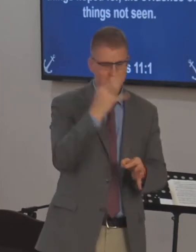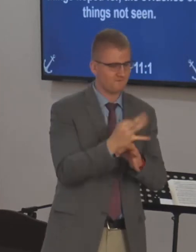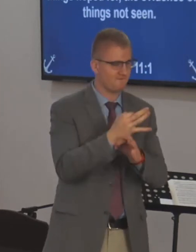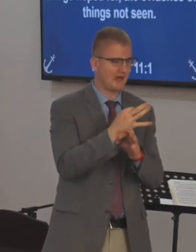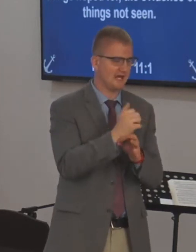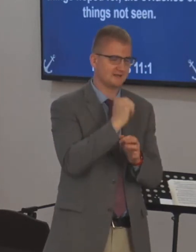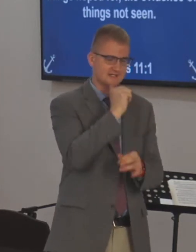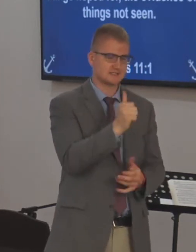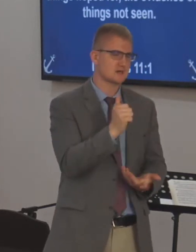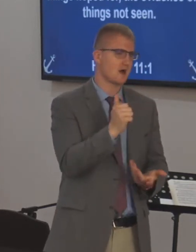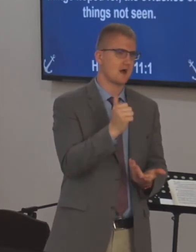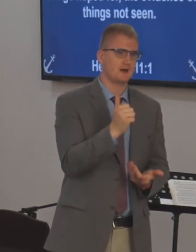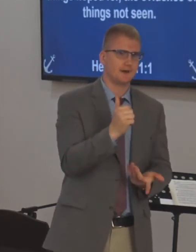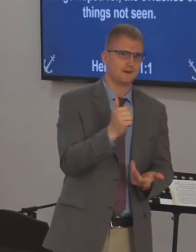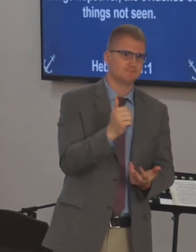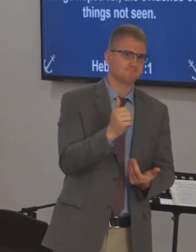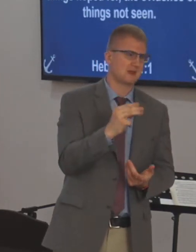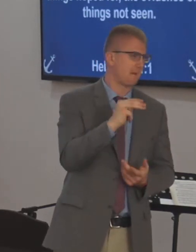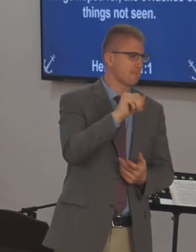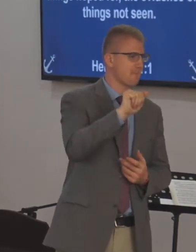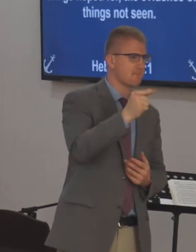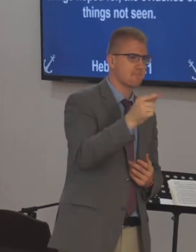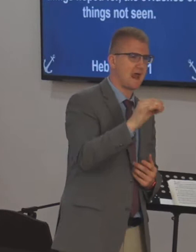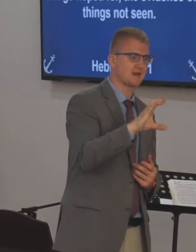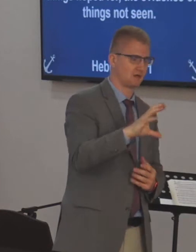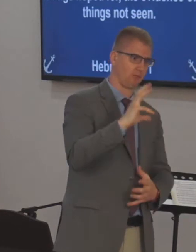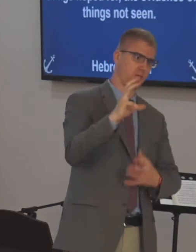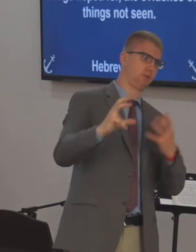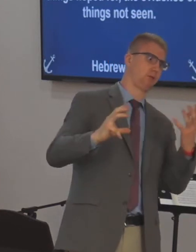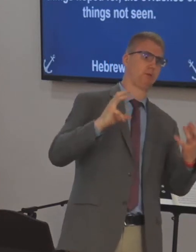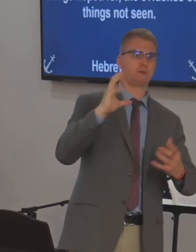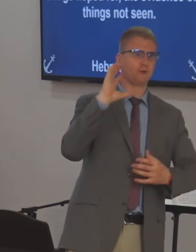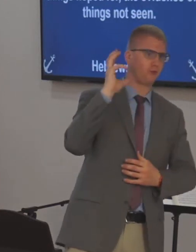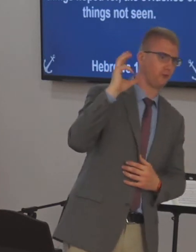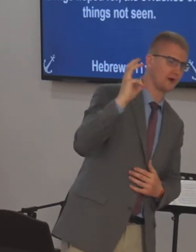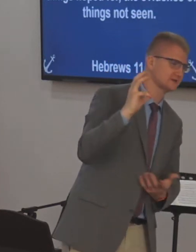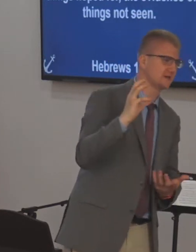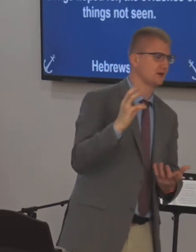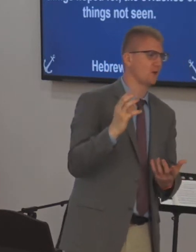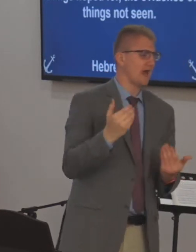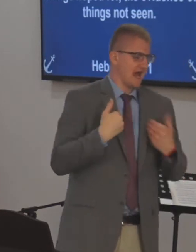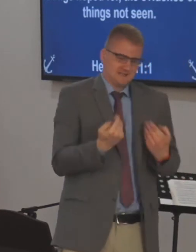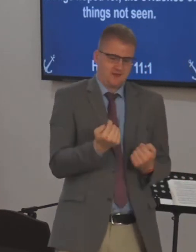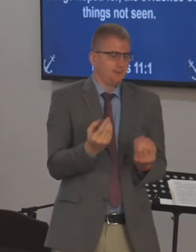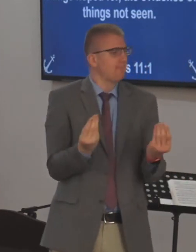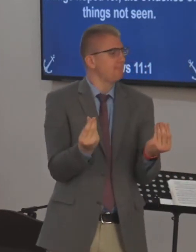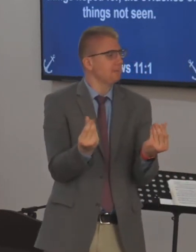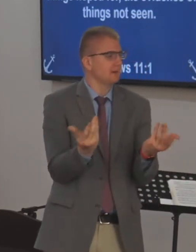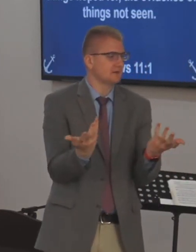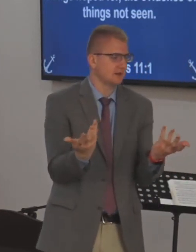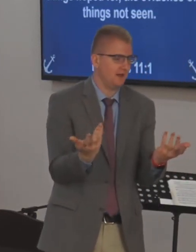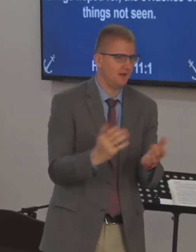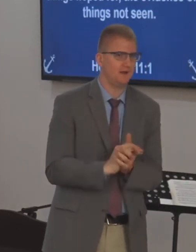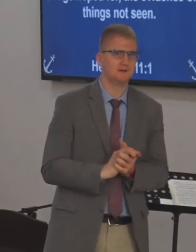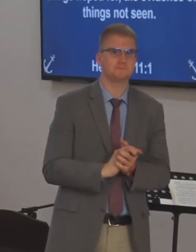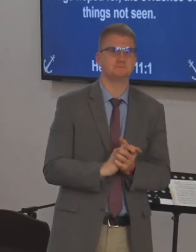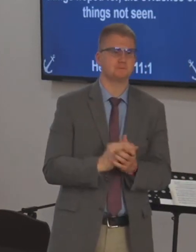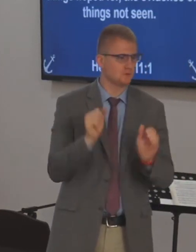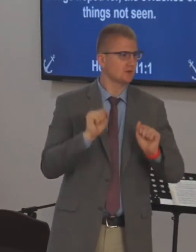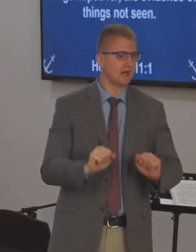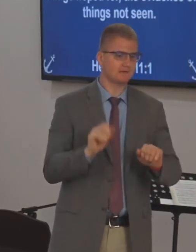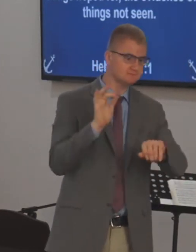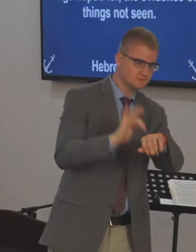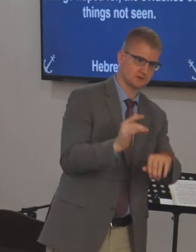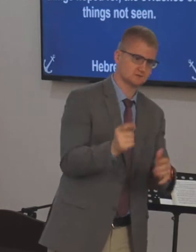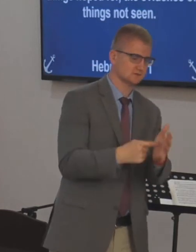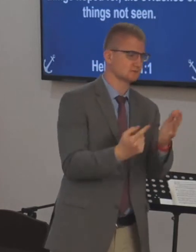of thing. There's substance to faith. You know what substance is? I mean, it's substance, okay?